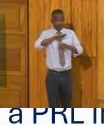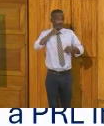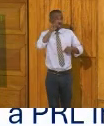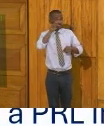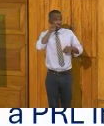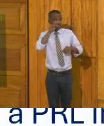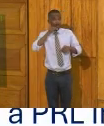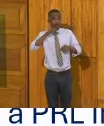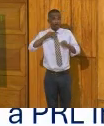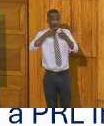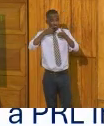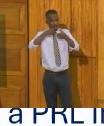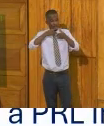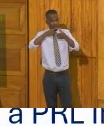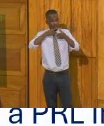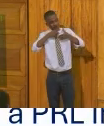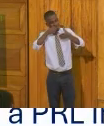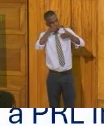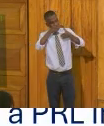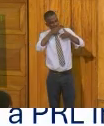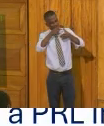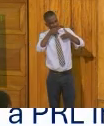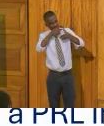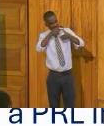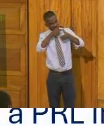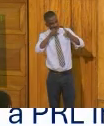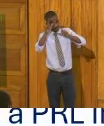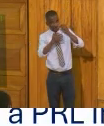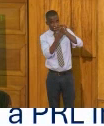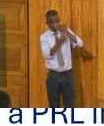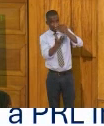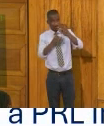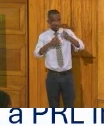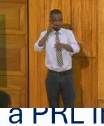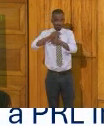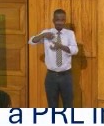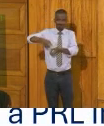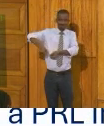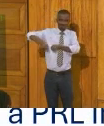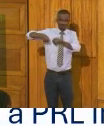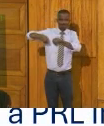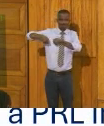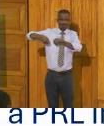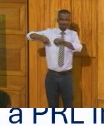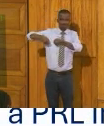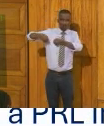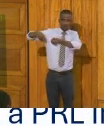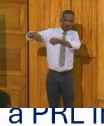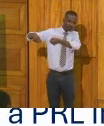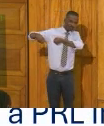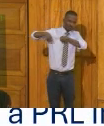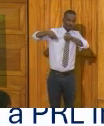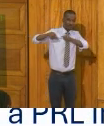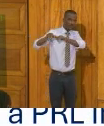were collected from these health facilities. But before this study, those samples were moved